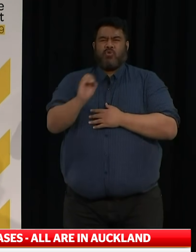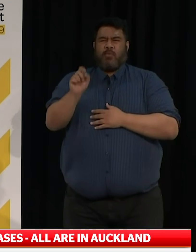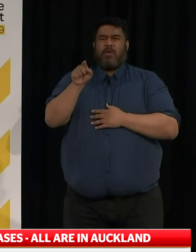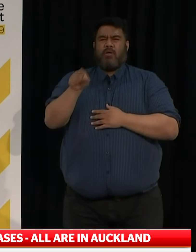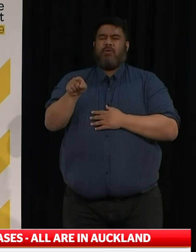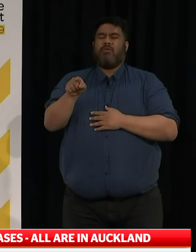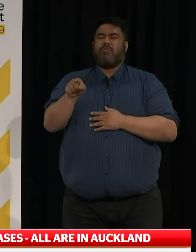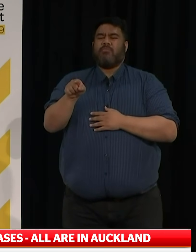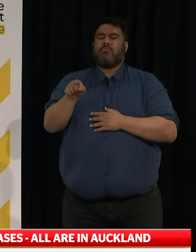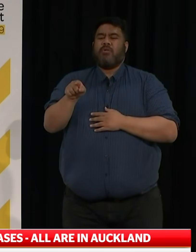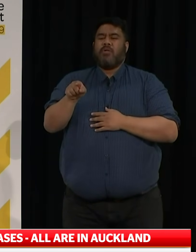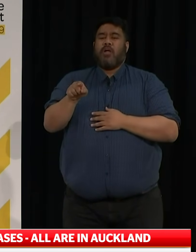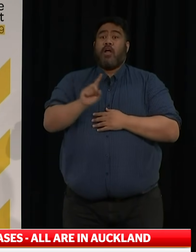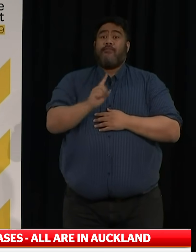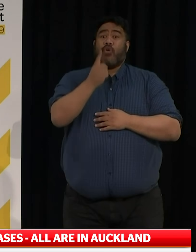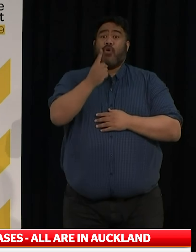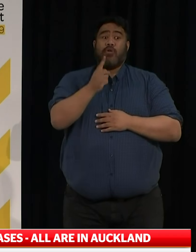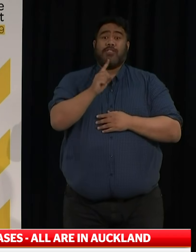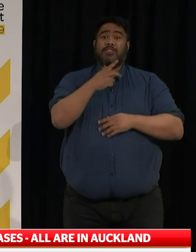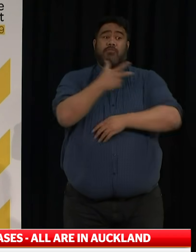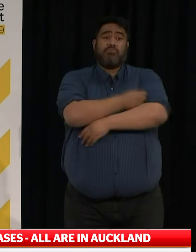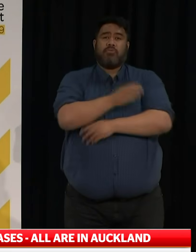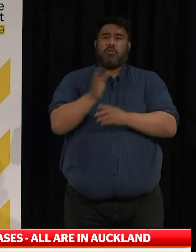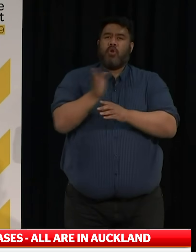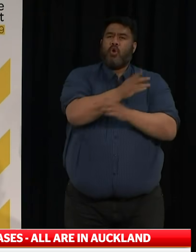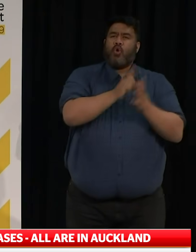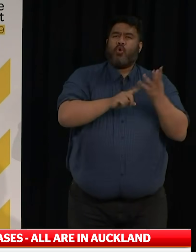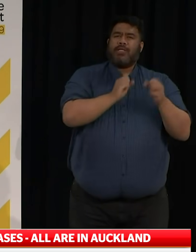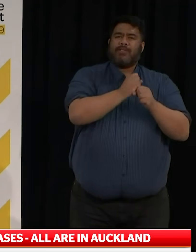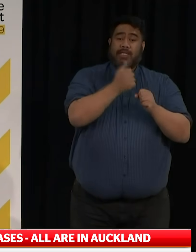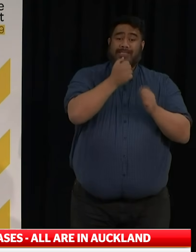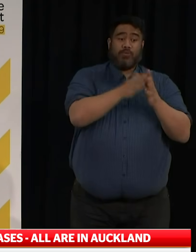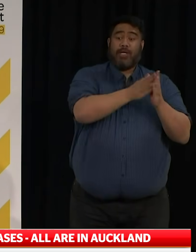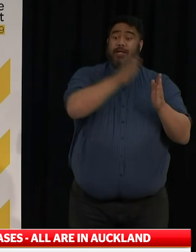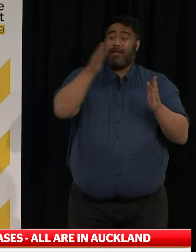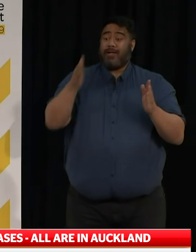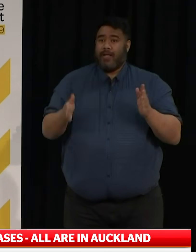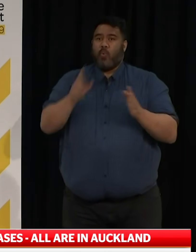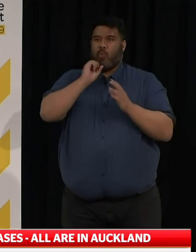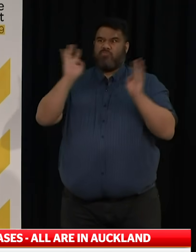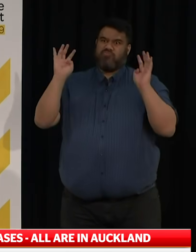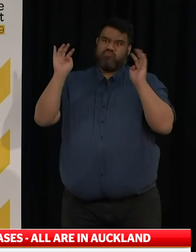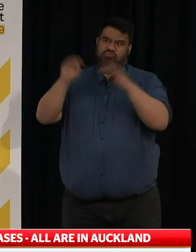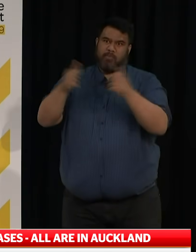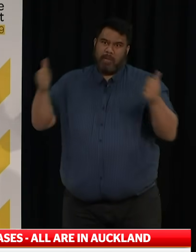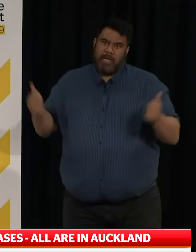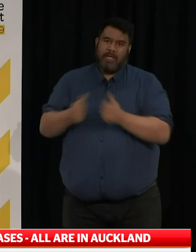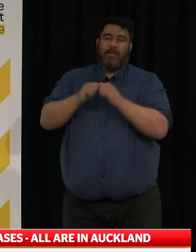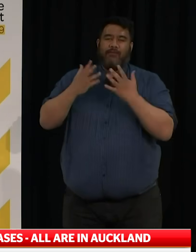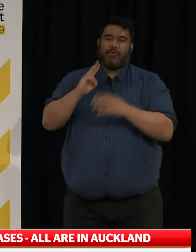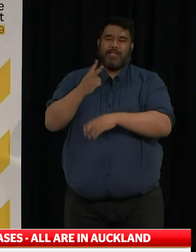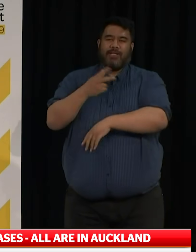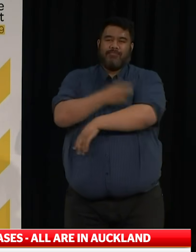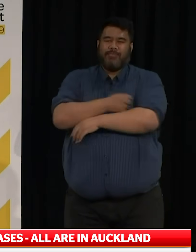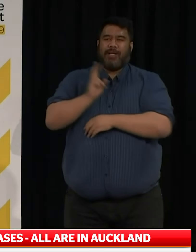record numbers of first doses that we saw in that late August, early September period. 55% of Māori have had their